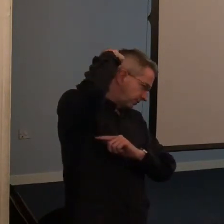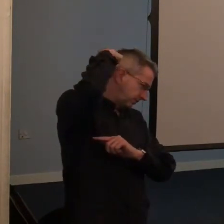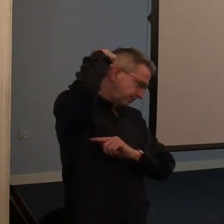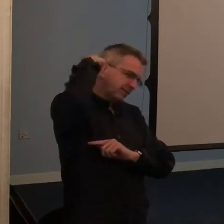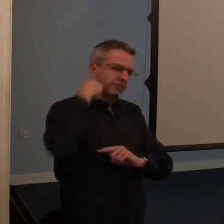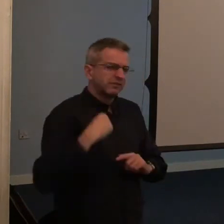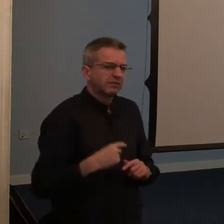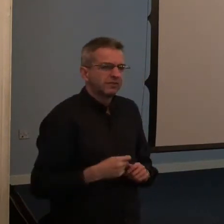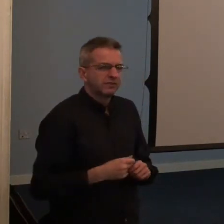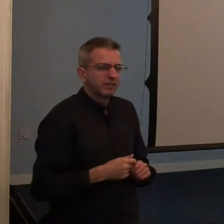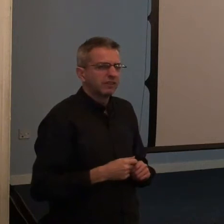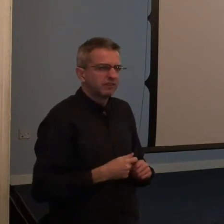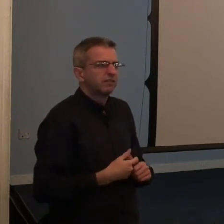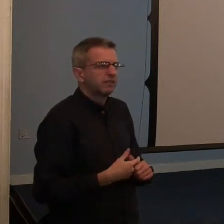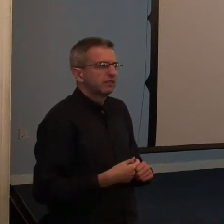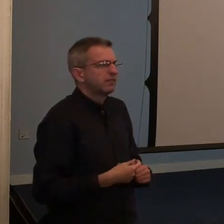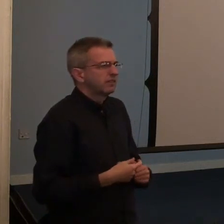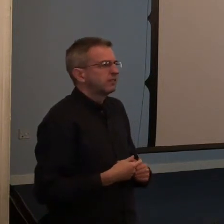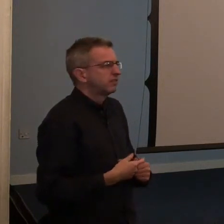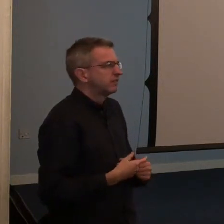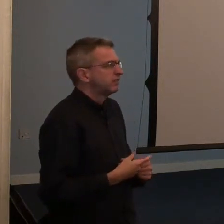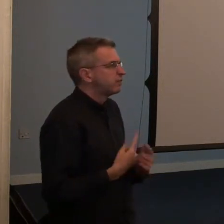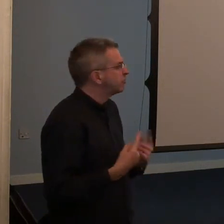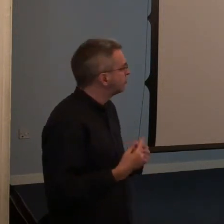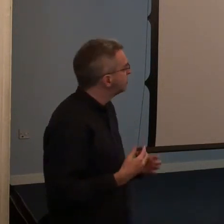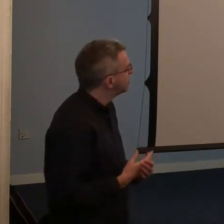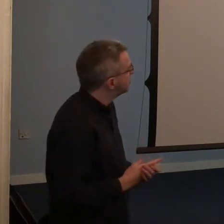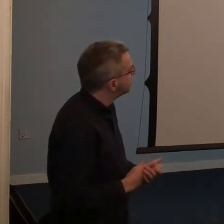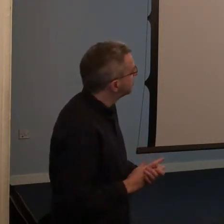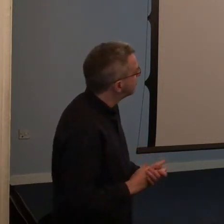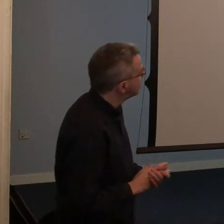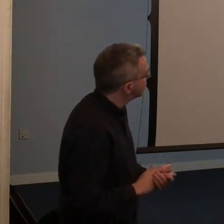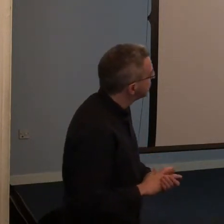Yep, it's internal. Mm-hmm. It's actually within the skull. Mm-hmm.